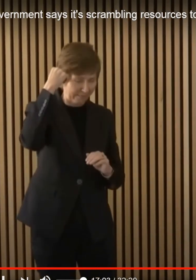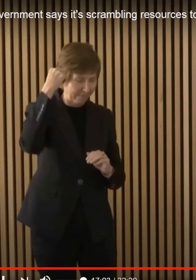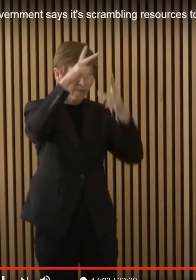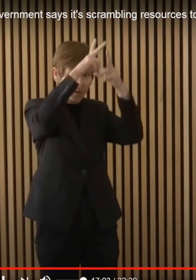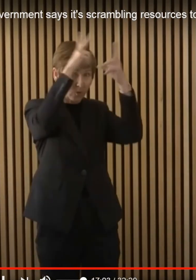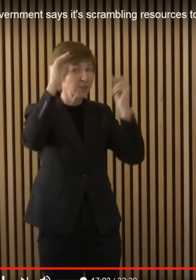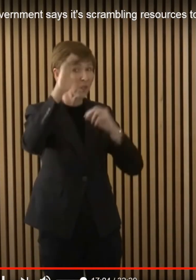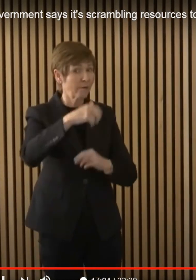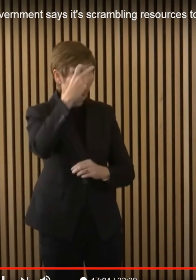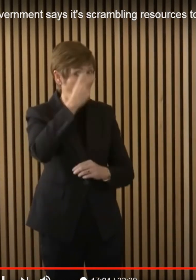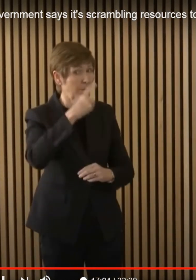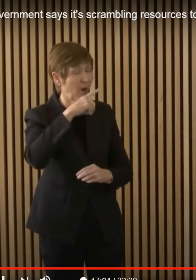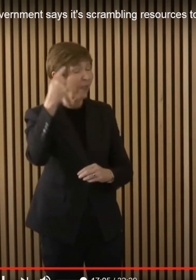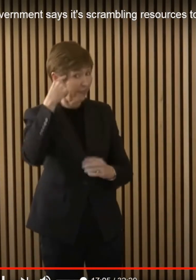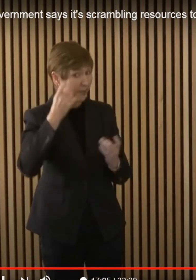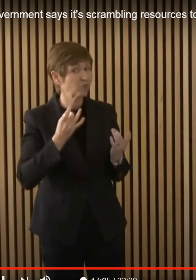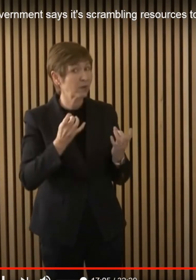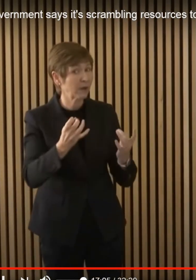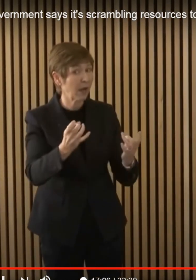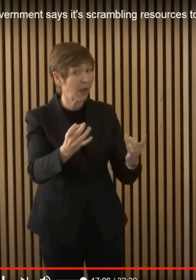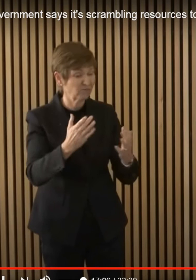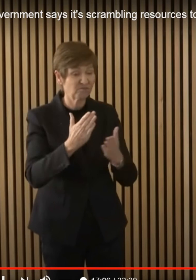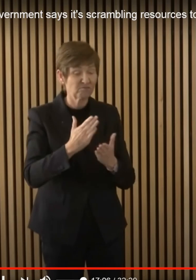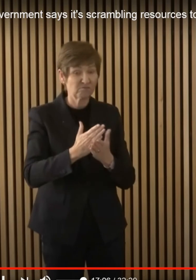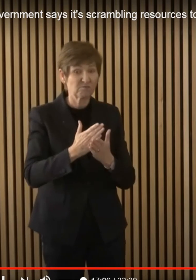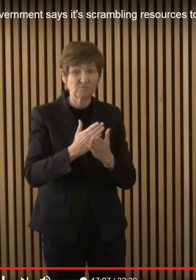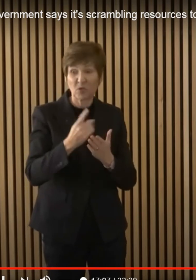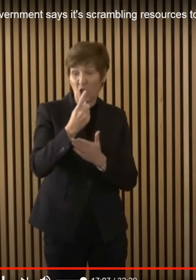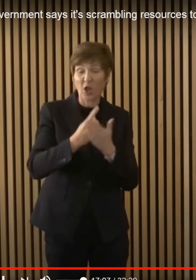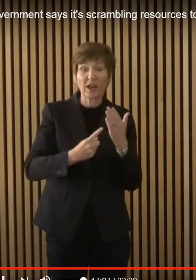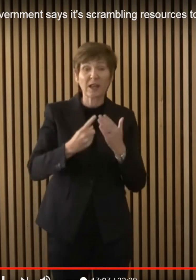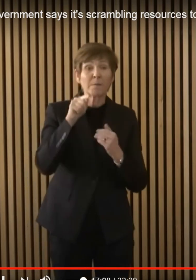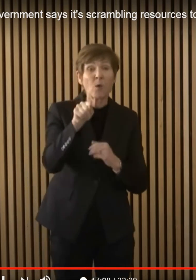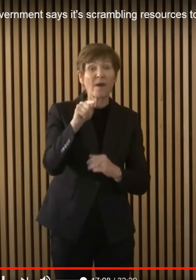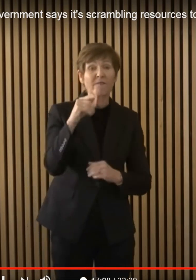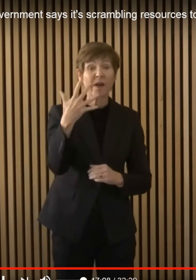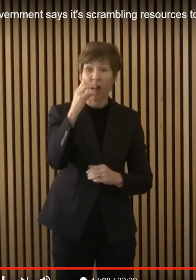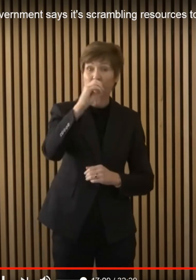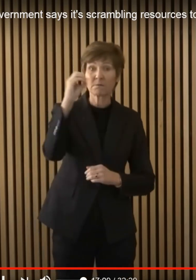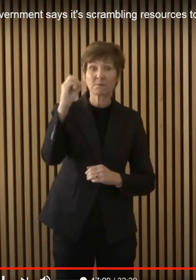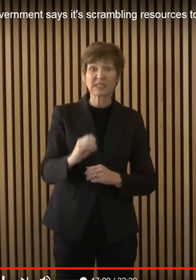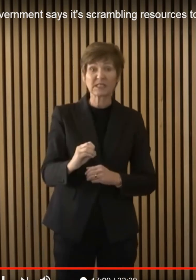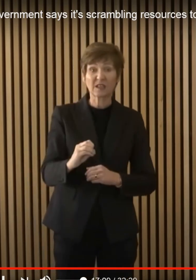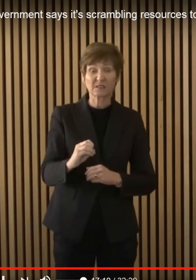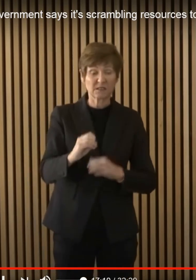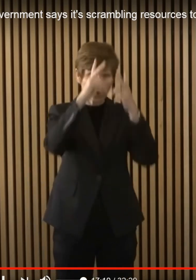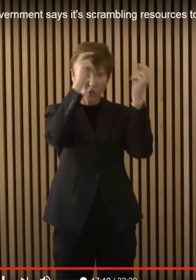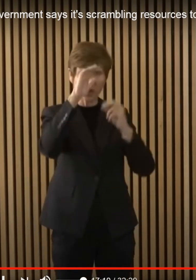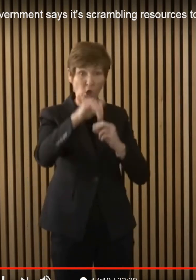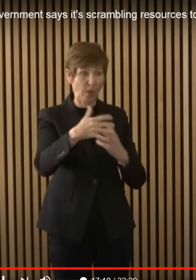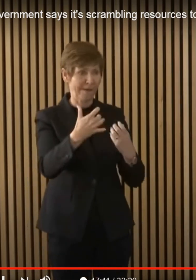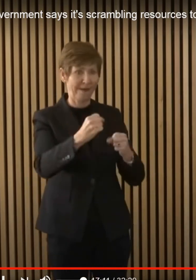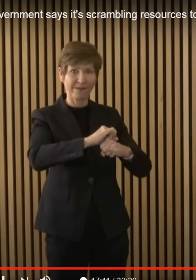Victorian outbreak, less than 0.5% of facilities affected, and what we saw here in Victoria was an outbreak